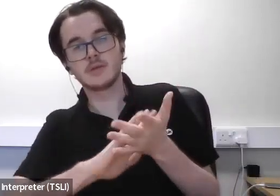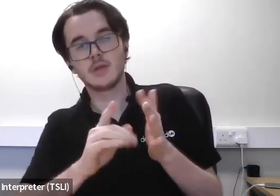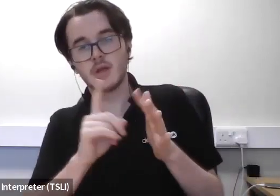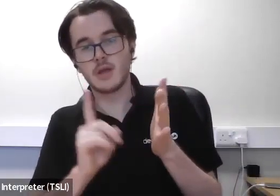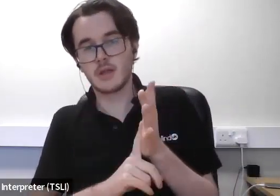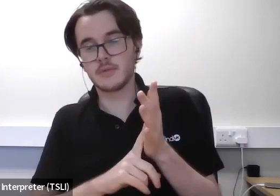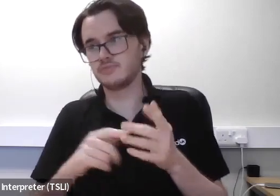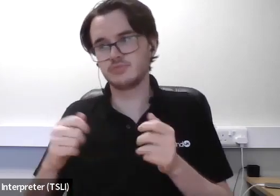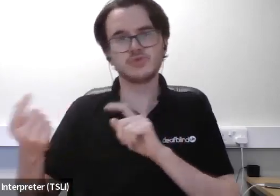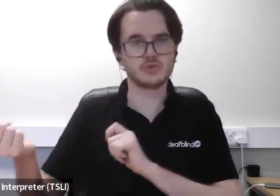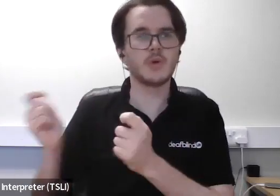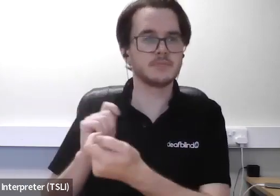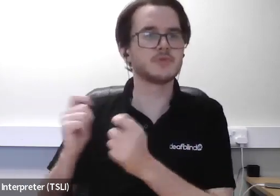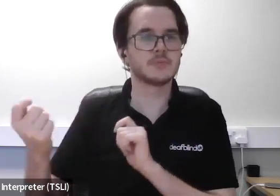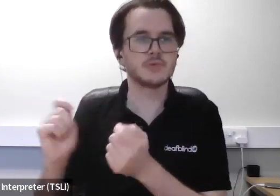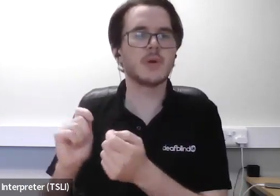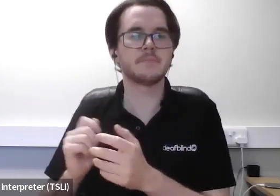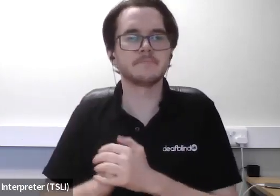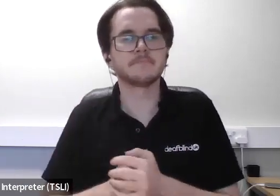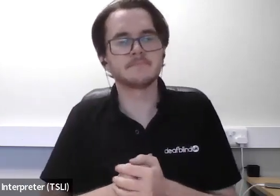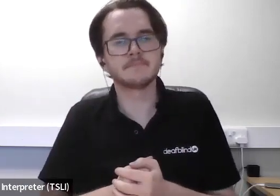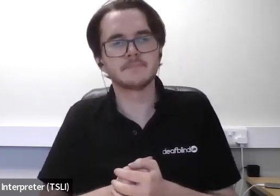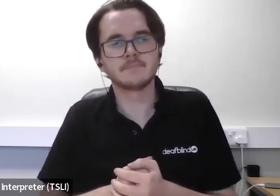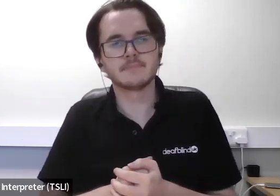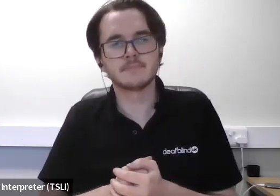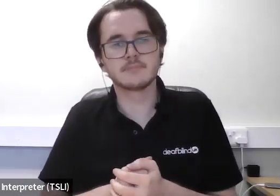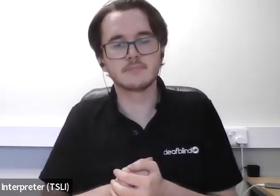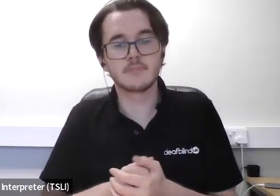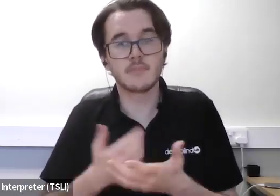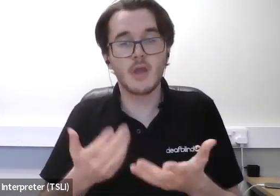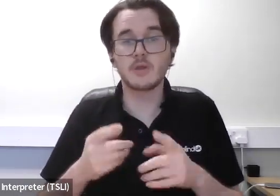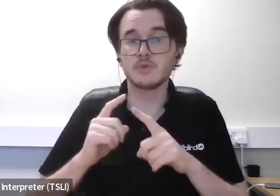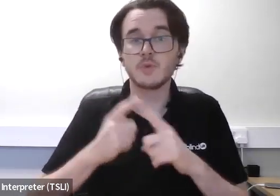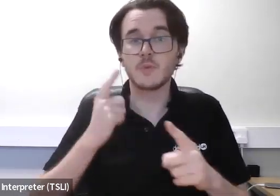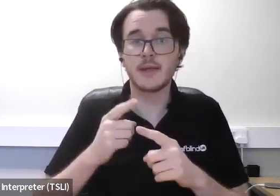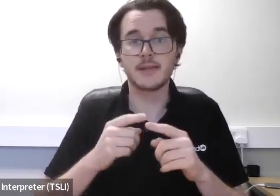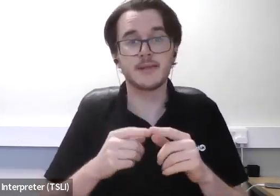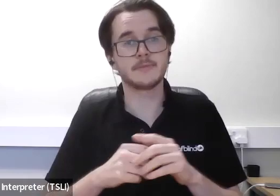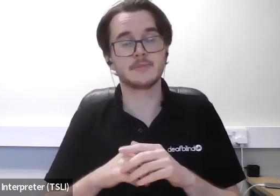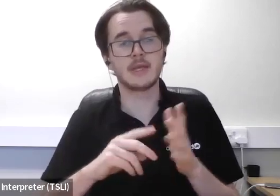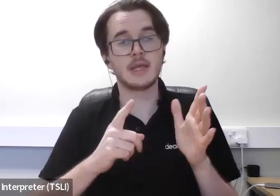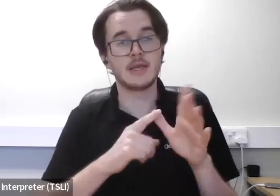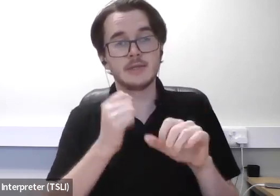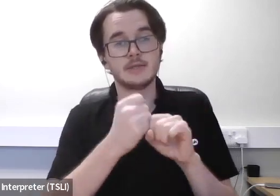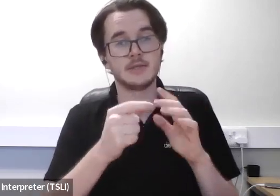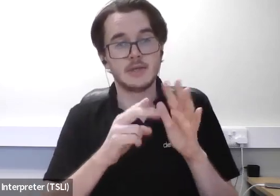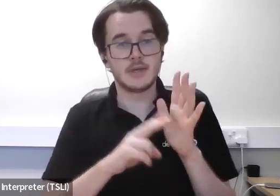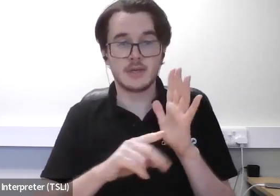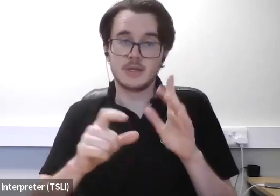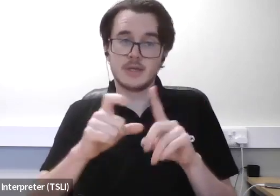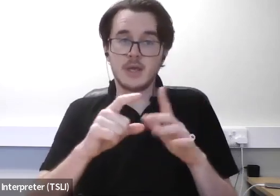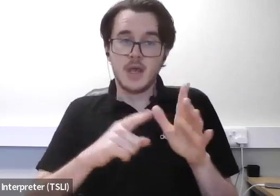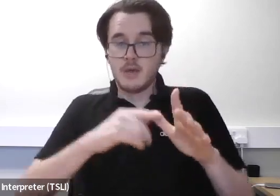certain intervals. Okay. I'll just very quickly run through the agenda so we all know sort of what's